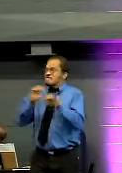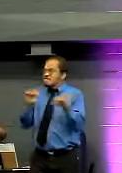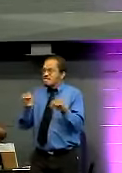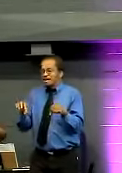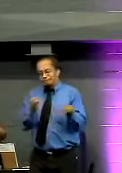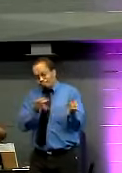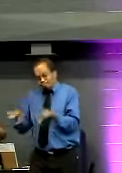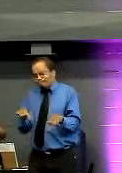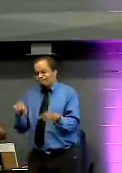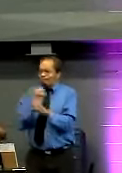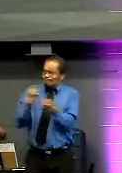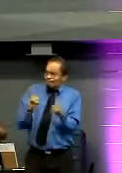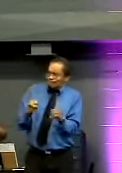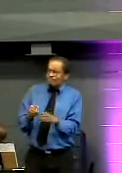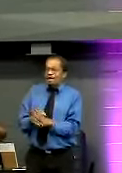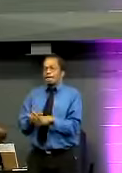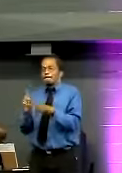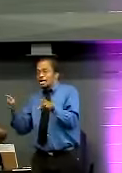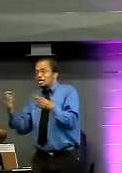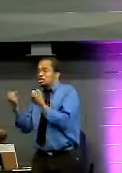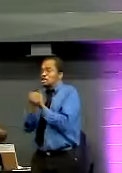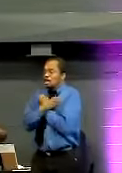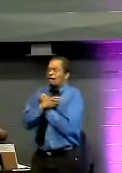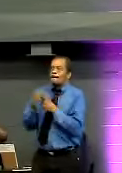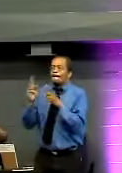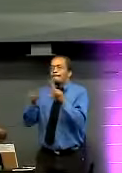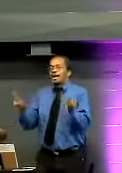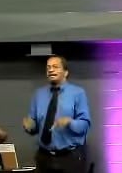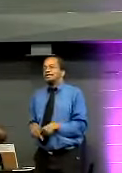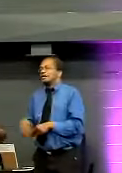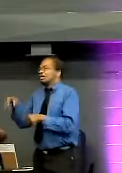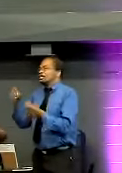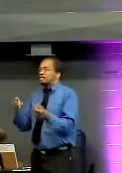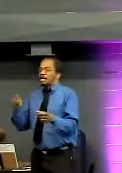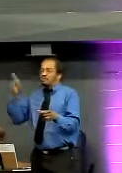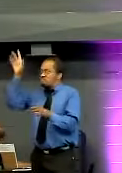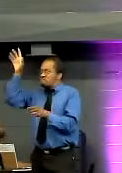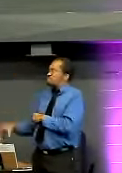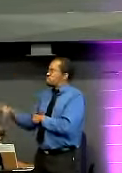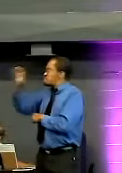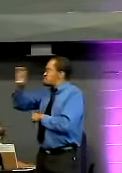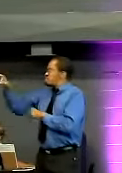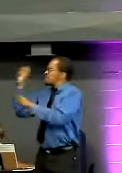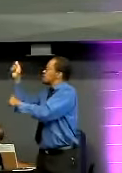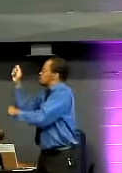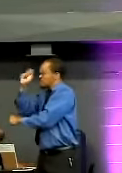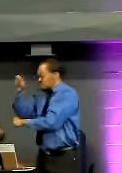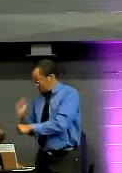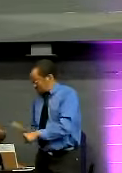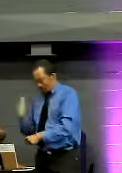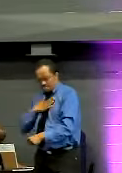what? They crucified. They crucified my Savior and nailed him to, you know the song. They did